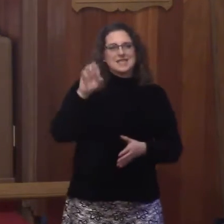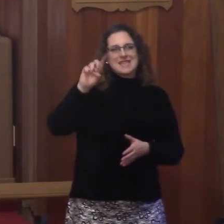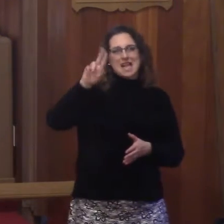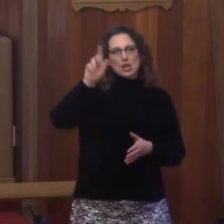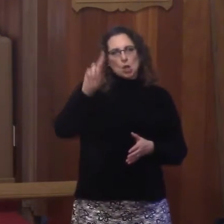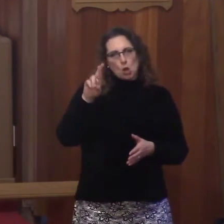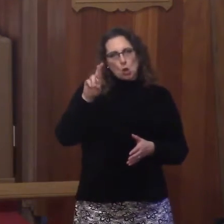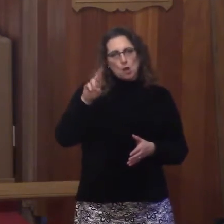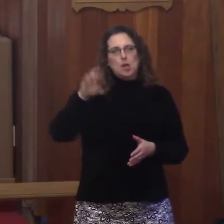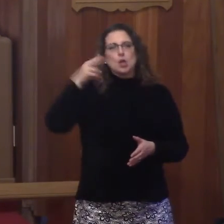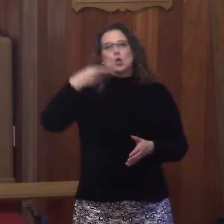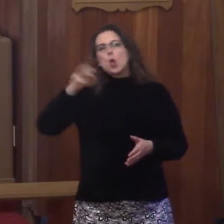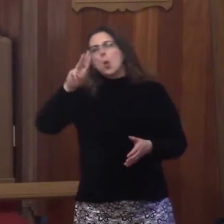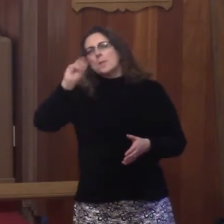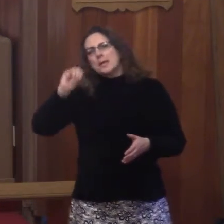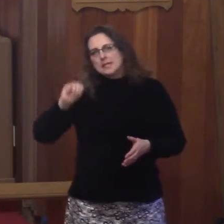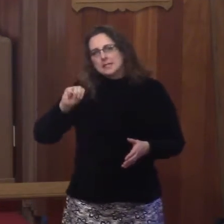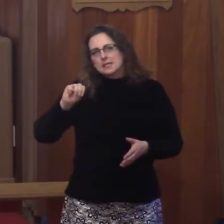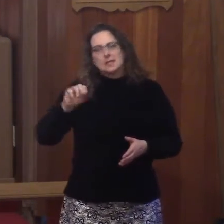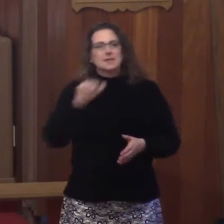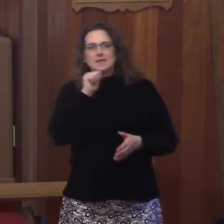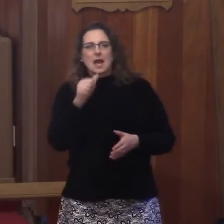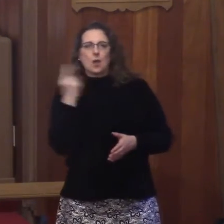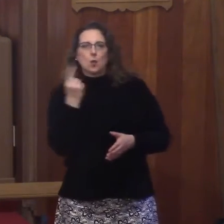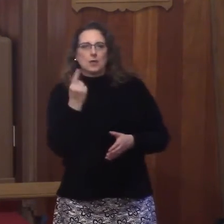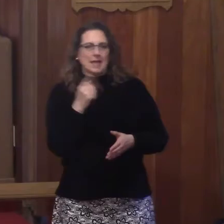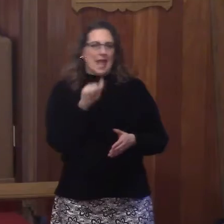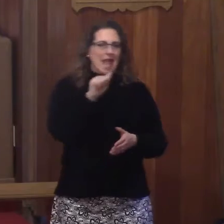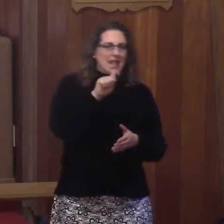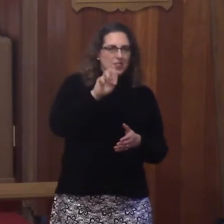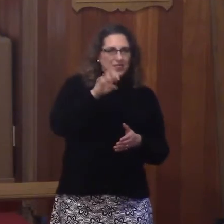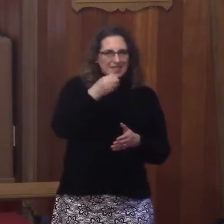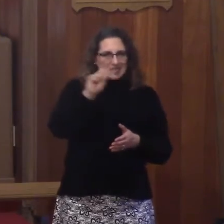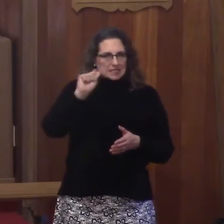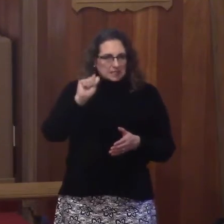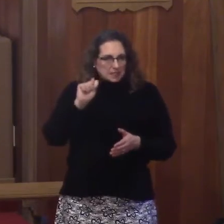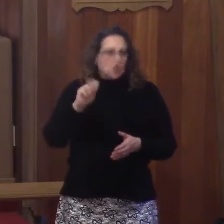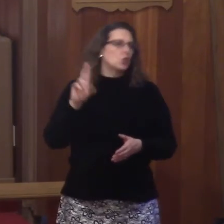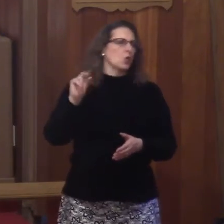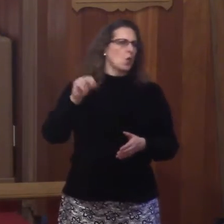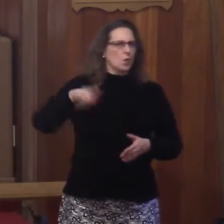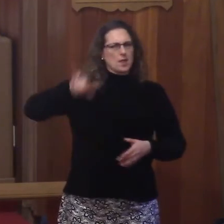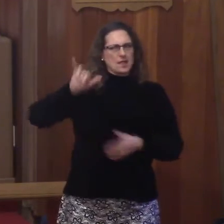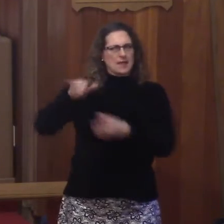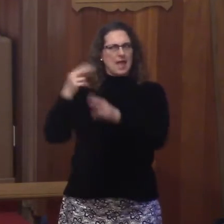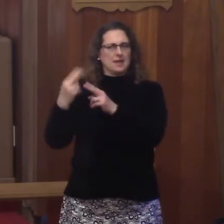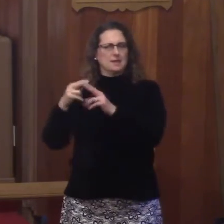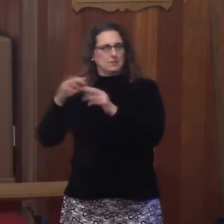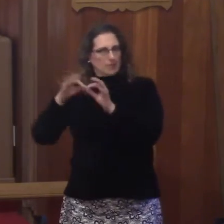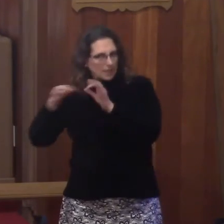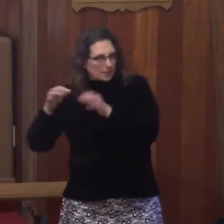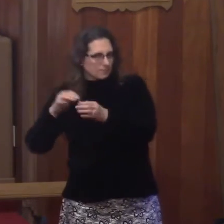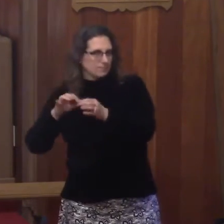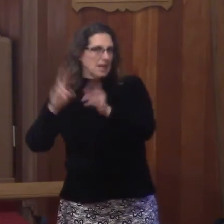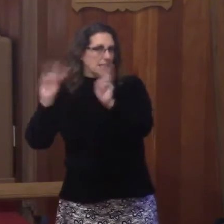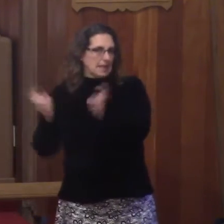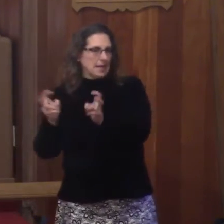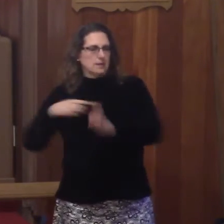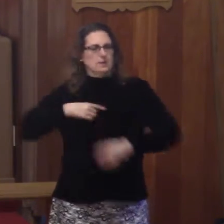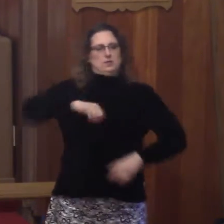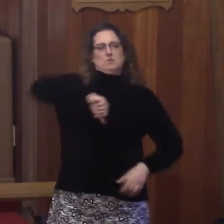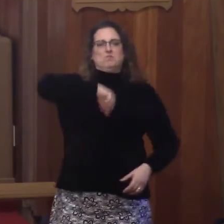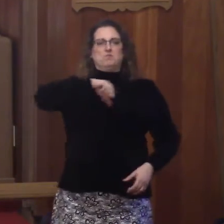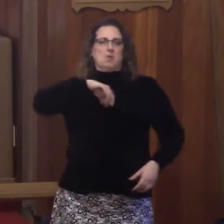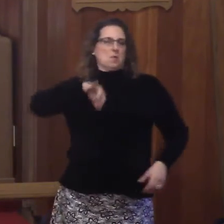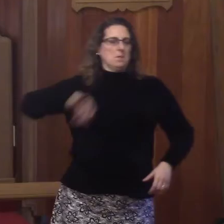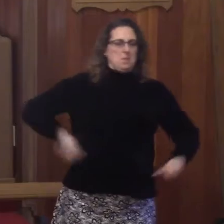wouldn't just say I'm an atheist. He had to be a secular humanist. Because that makes it an election. So he's a secular humanist and they celebrated